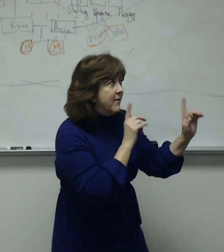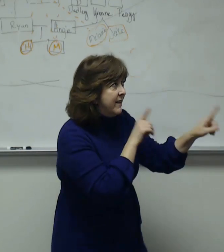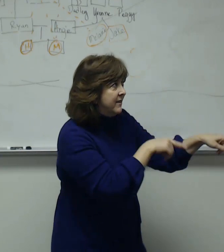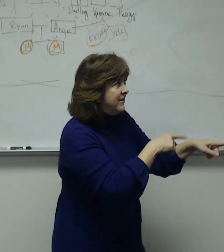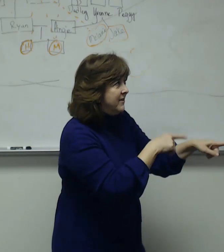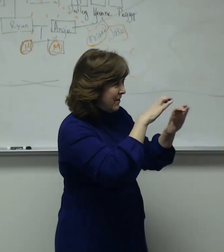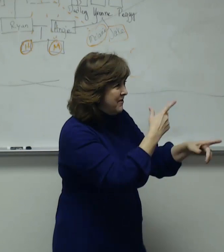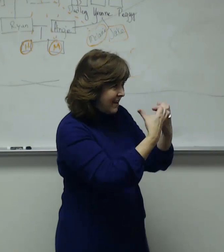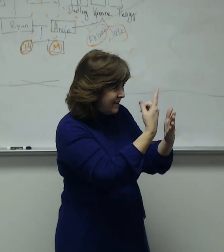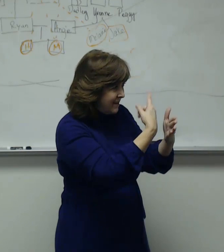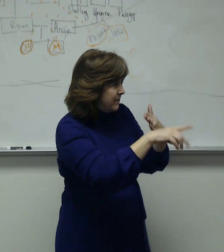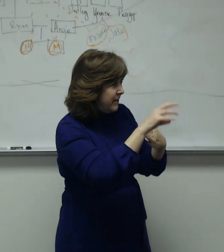answer. You want class next week?